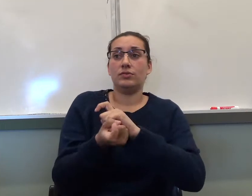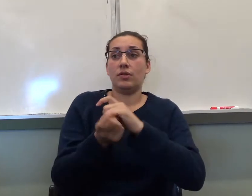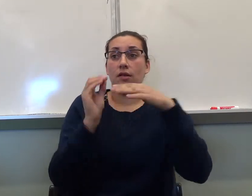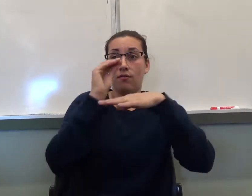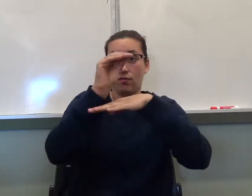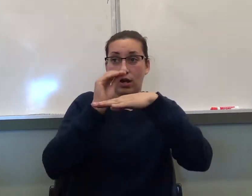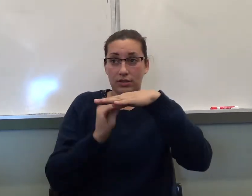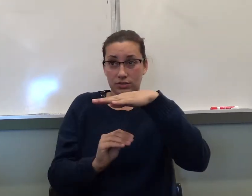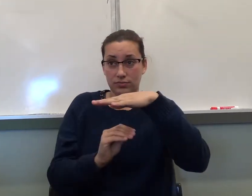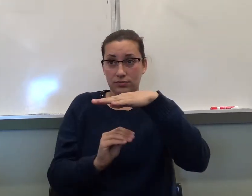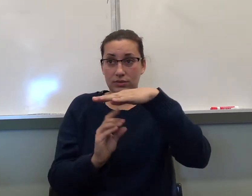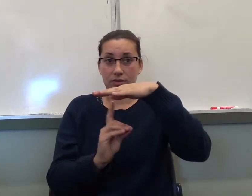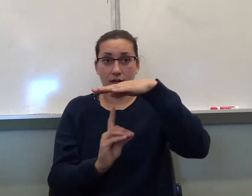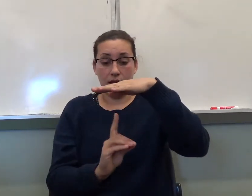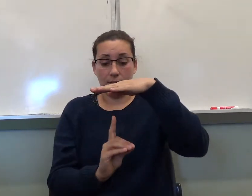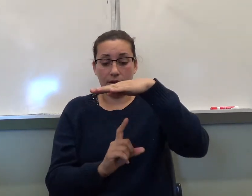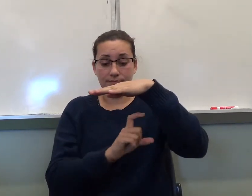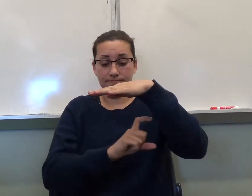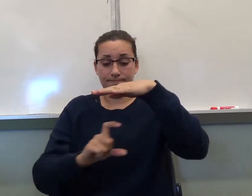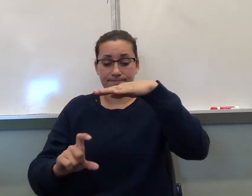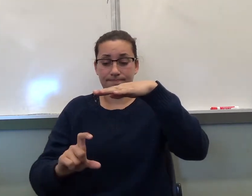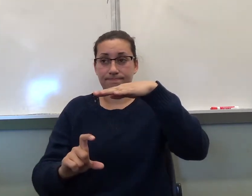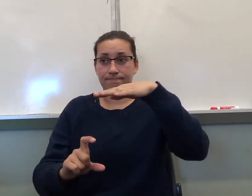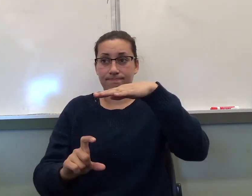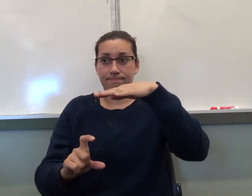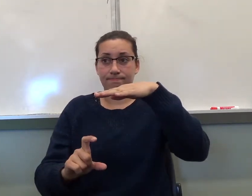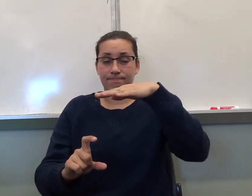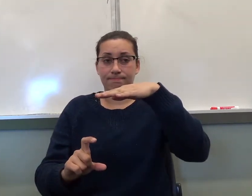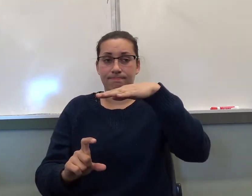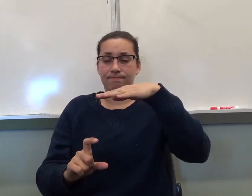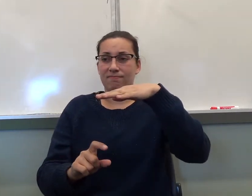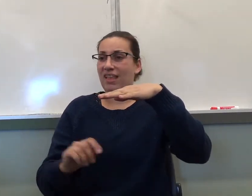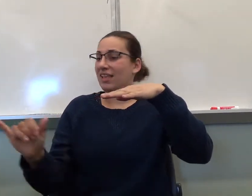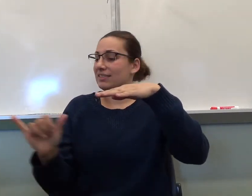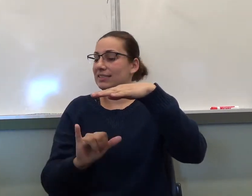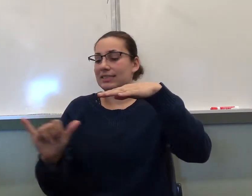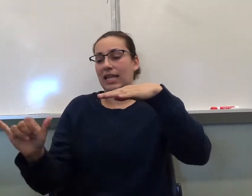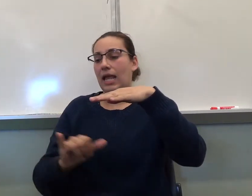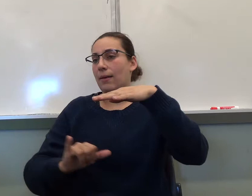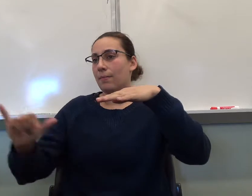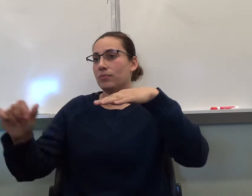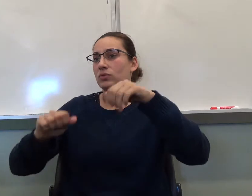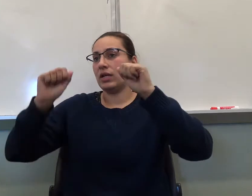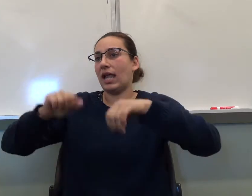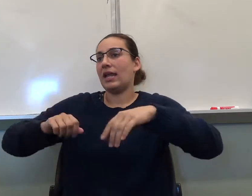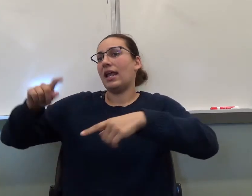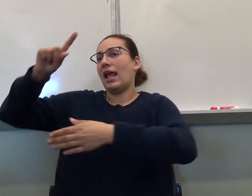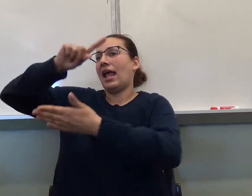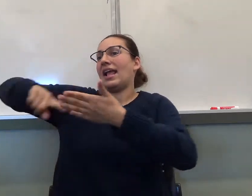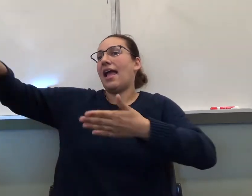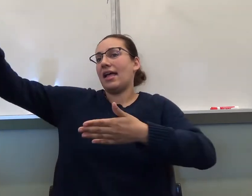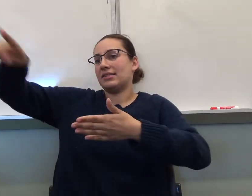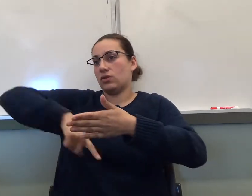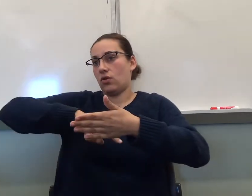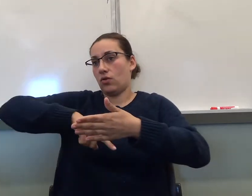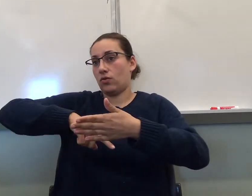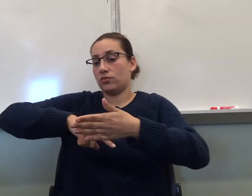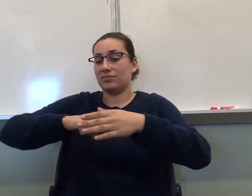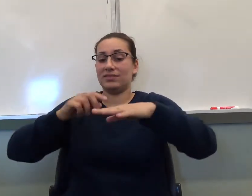the denominator, you want the same unit that you've got up here so they can cancel out. And in the top, of course, you want the unit